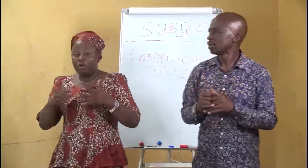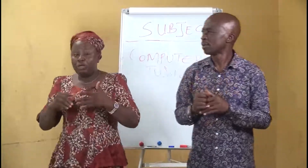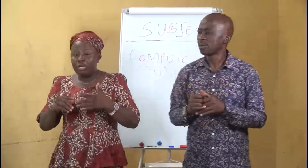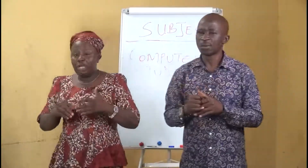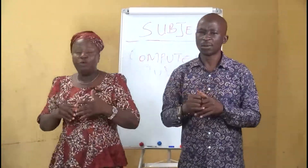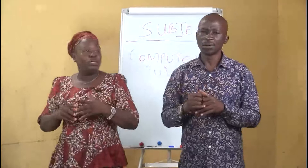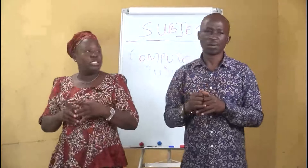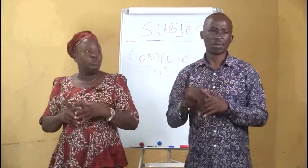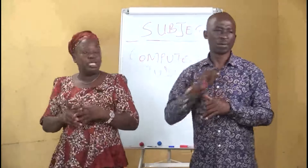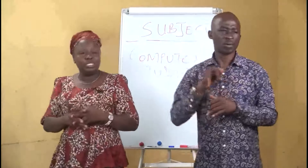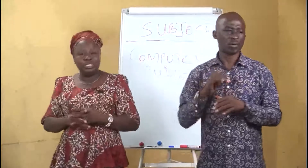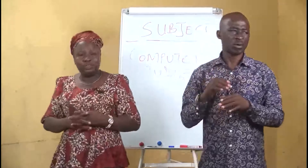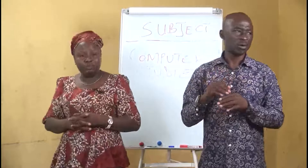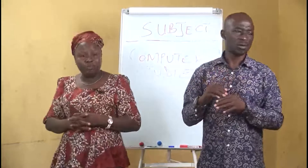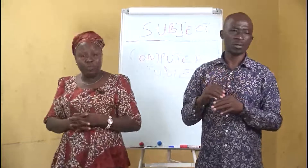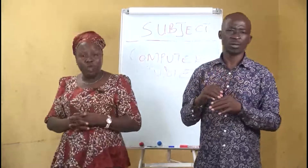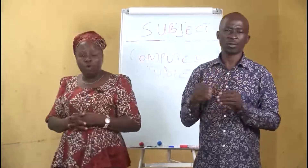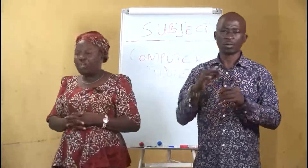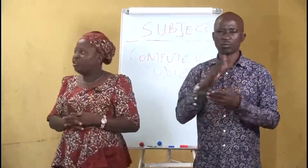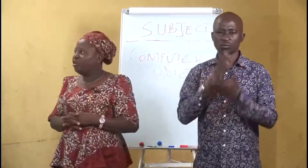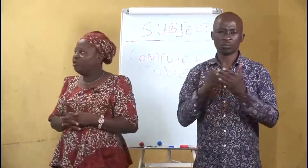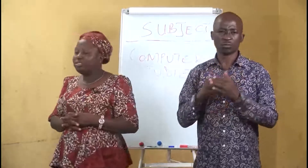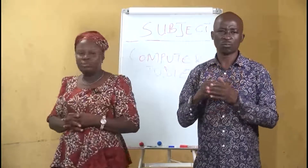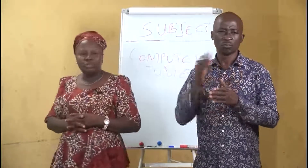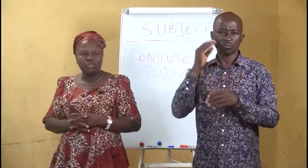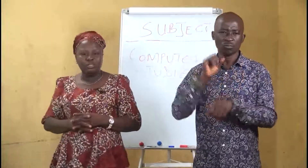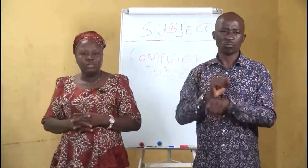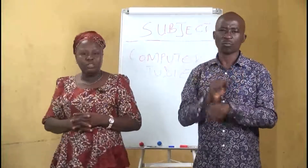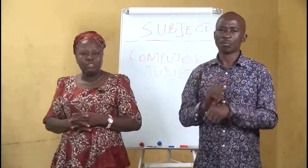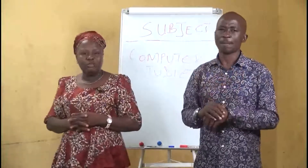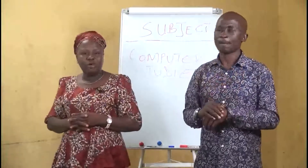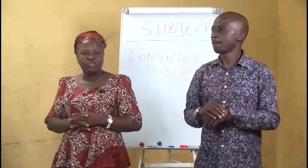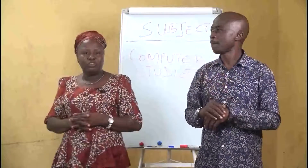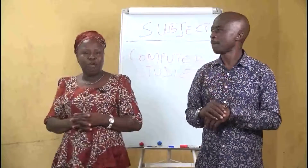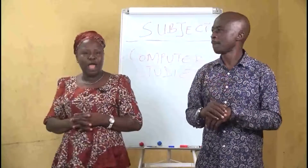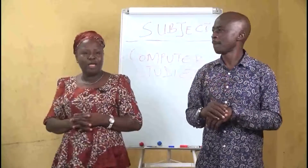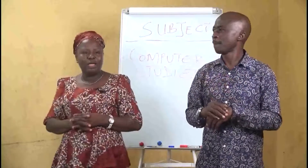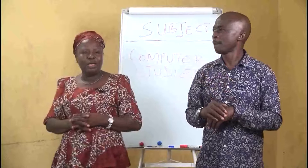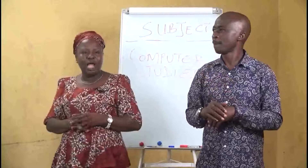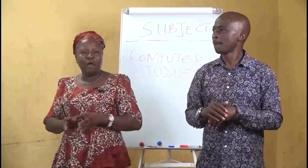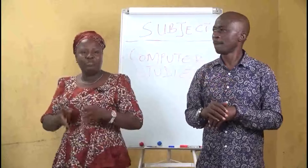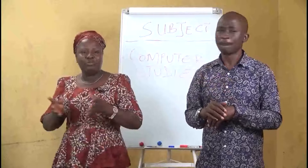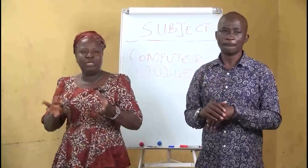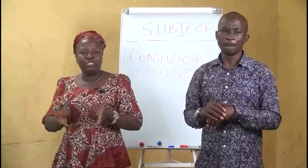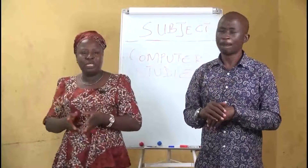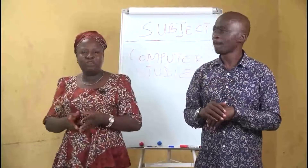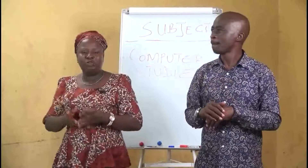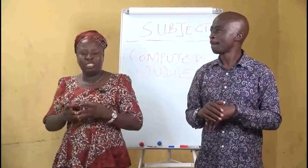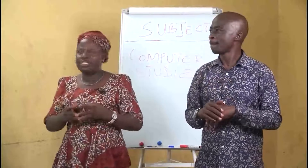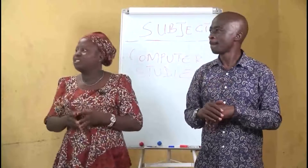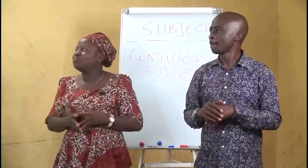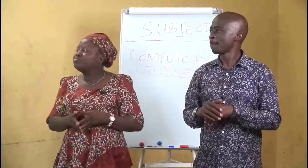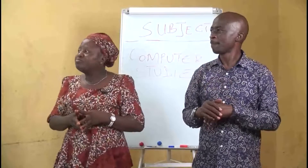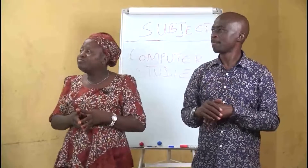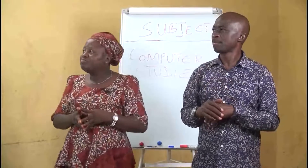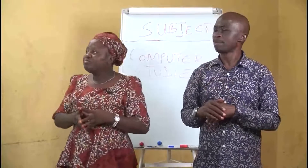I will leave you with some questions, which on your own, you have to try and prepare yourself towards